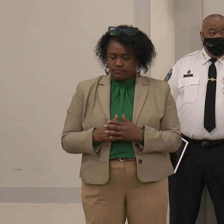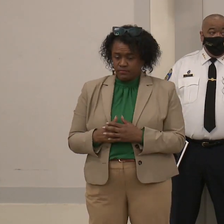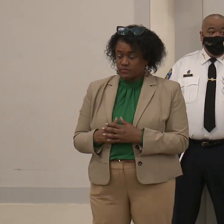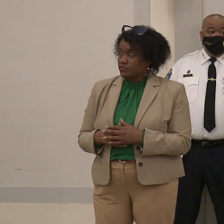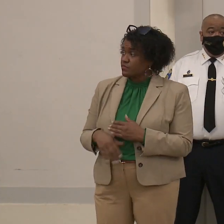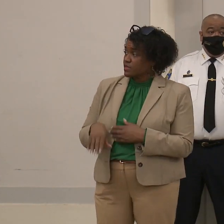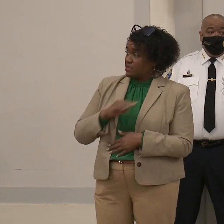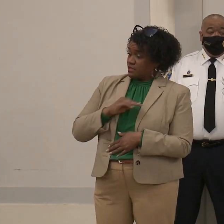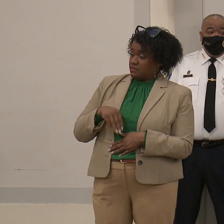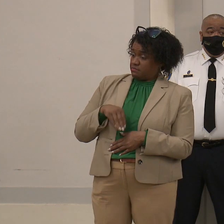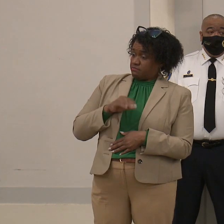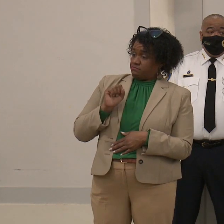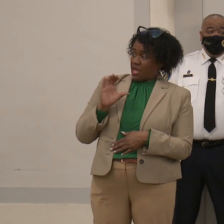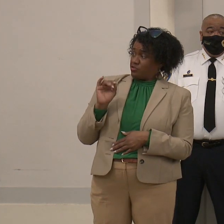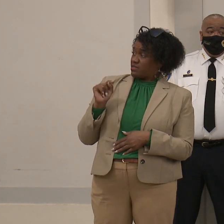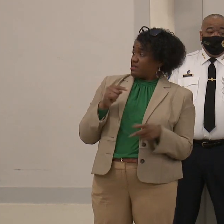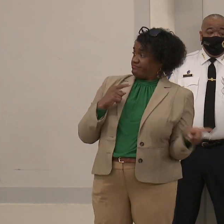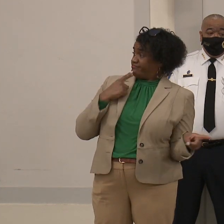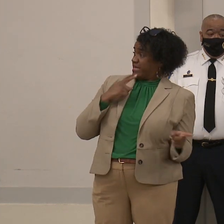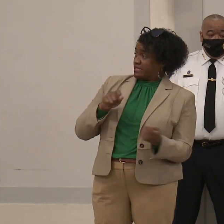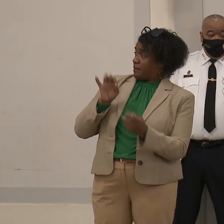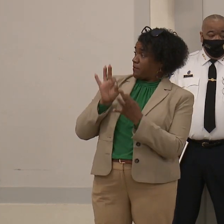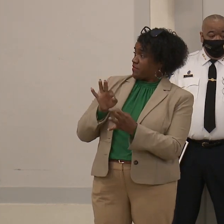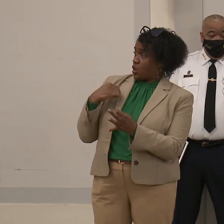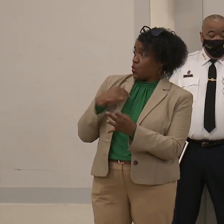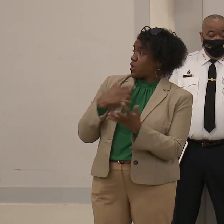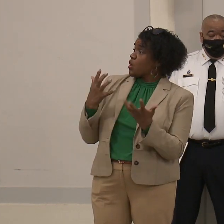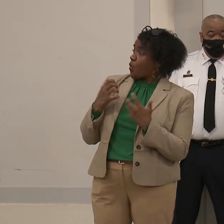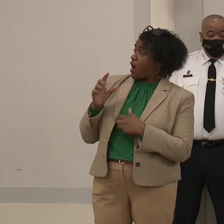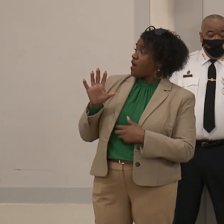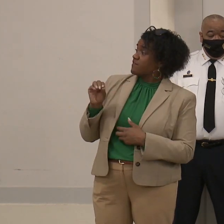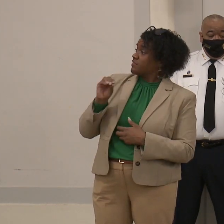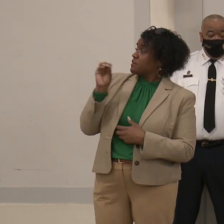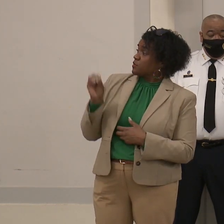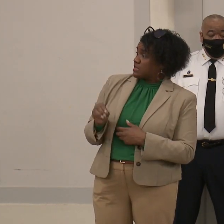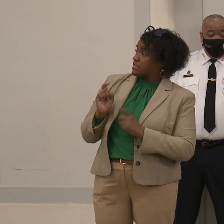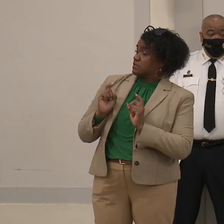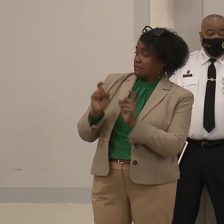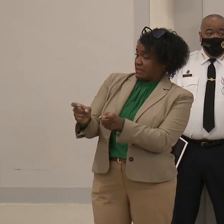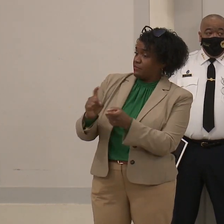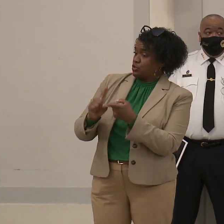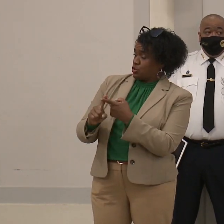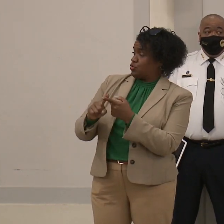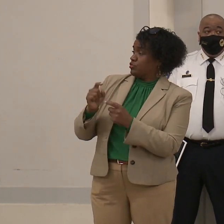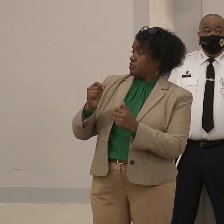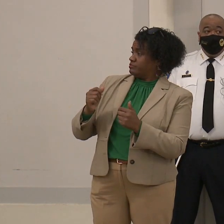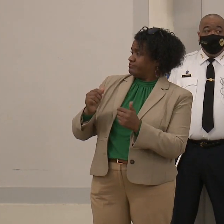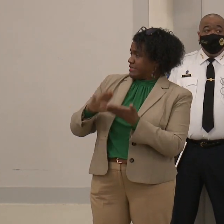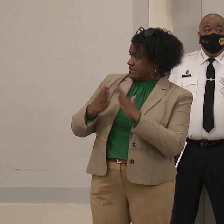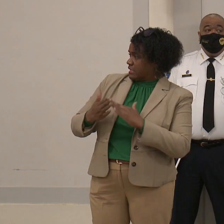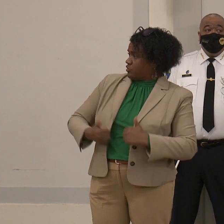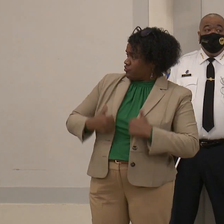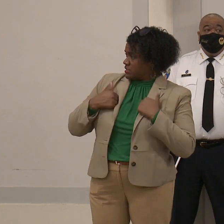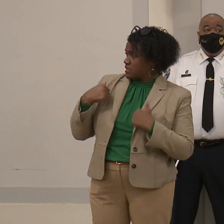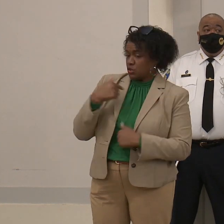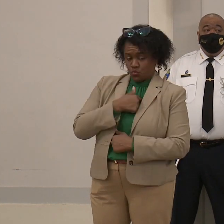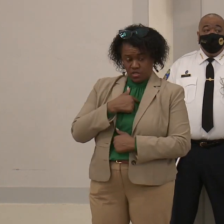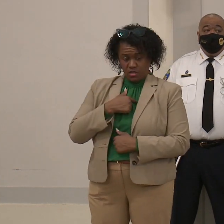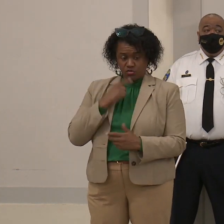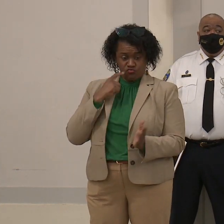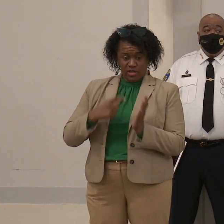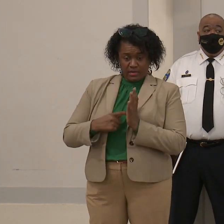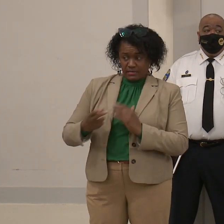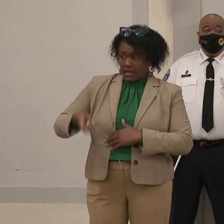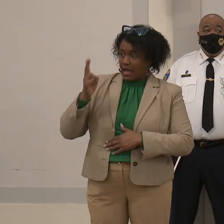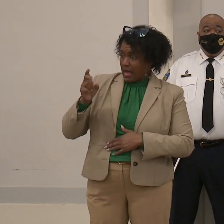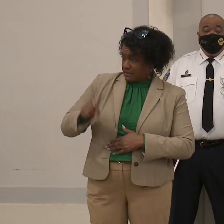No, Mayor Scott stated it perfectly. We would love for 50% of those slots to go to city residents. We recognize the high need. We recognize a highly